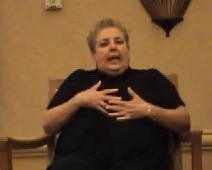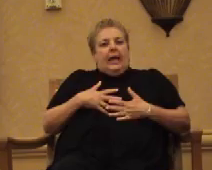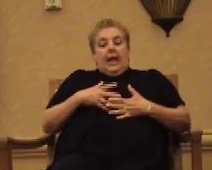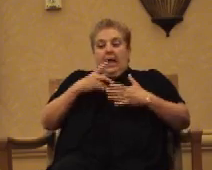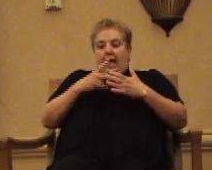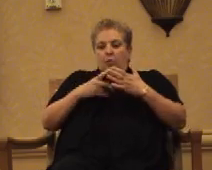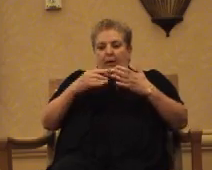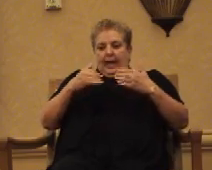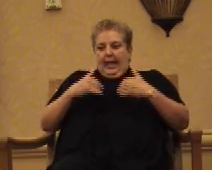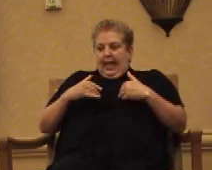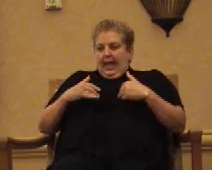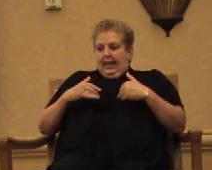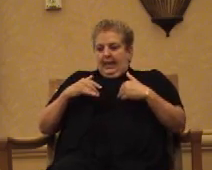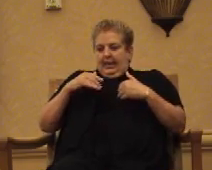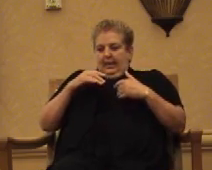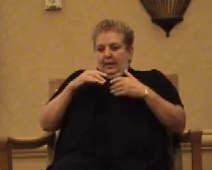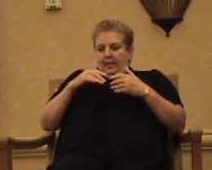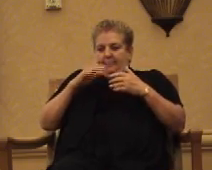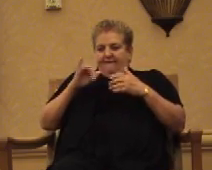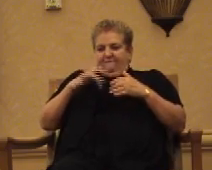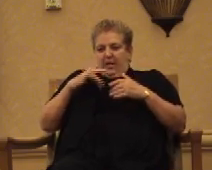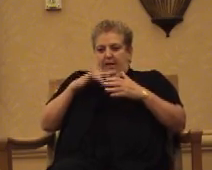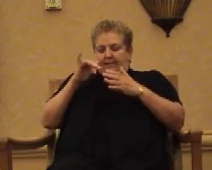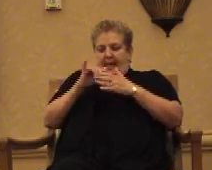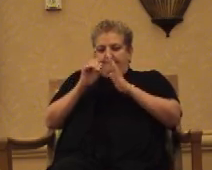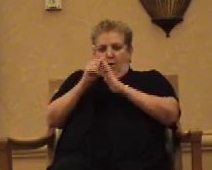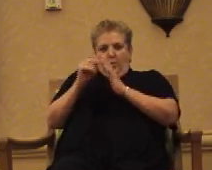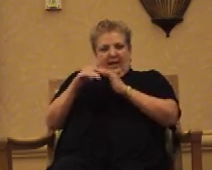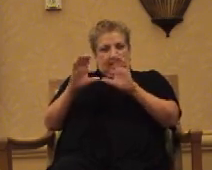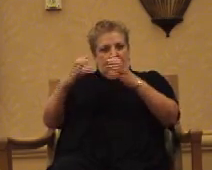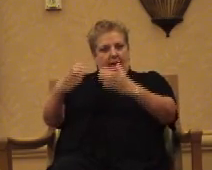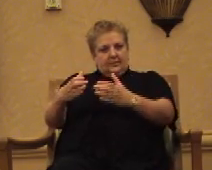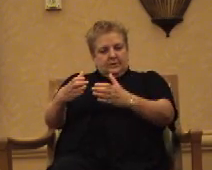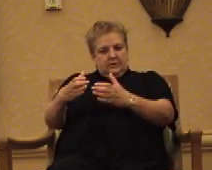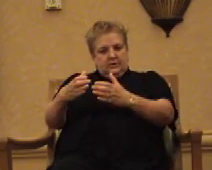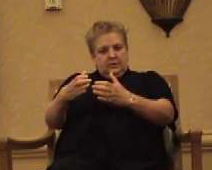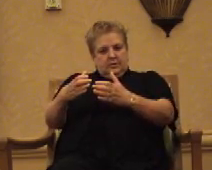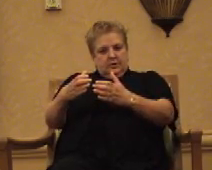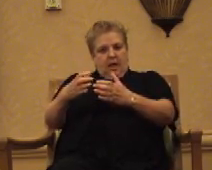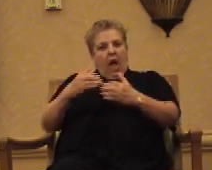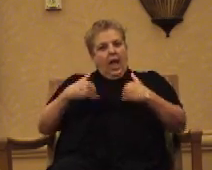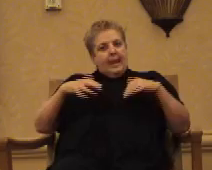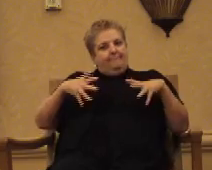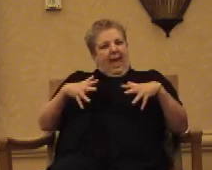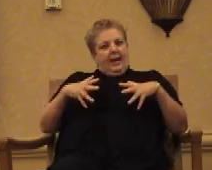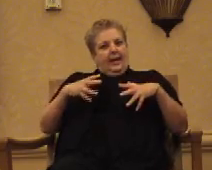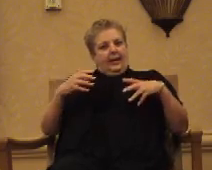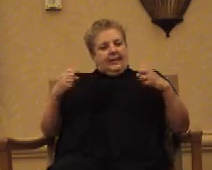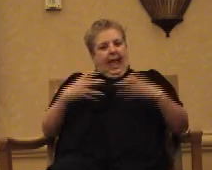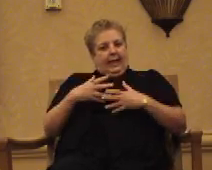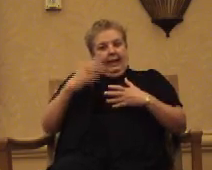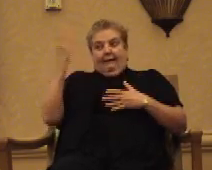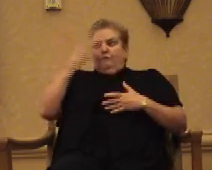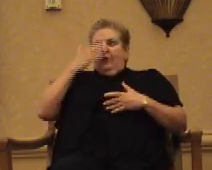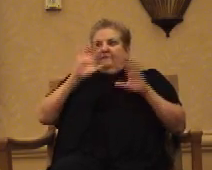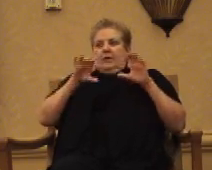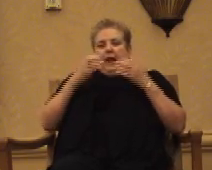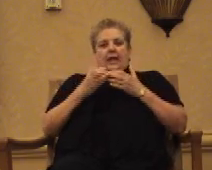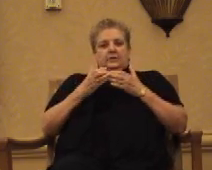what I was having in that class, and what I had many years later in sobriety was a panic attack in front of the class. And if you've never had